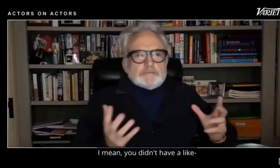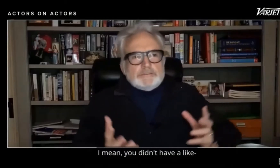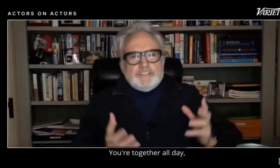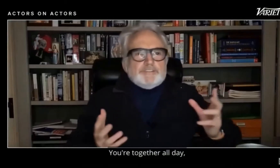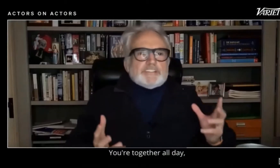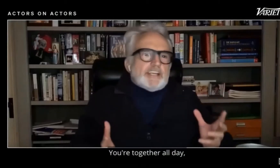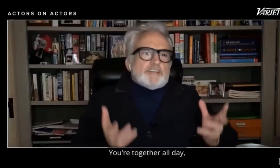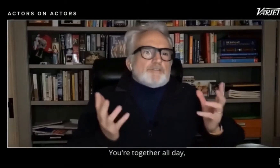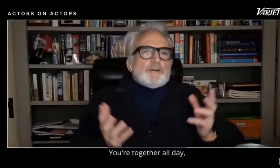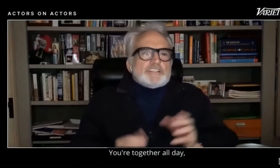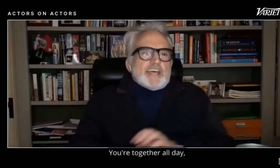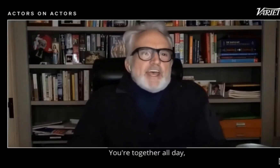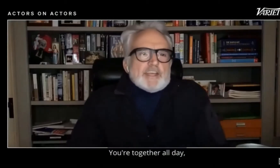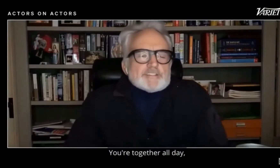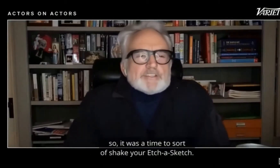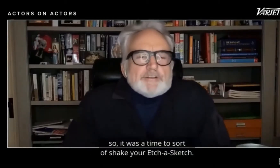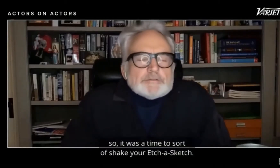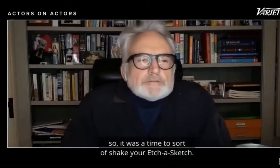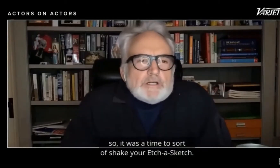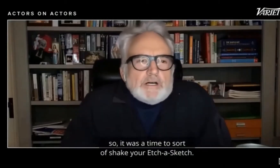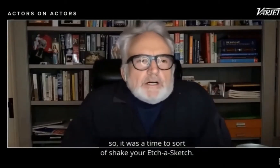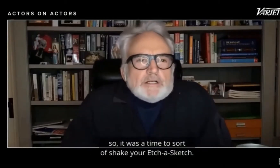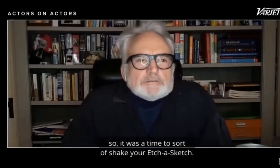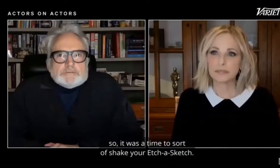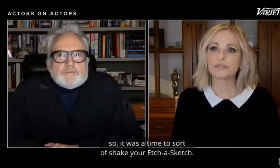Like, you're together all day, so